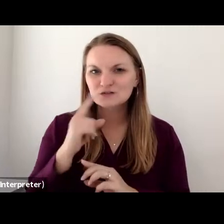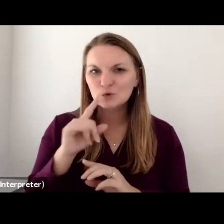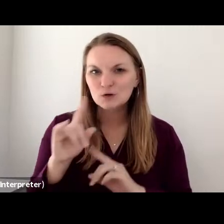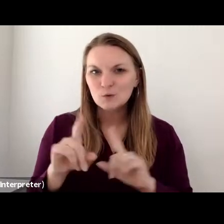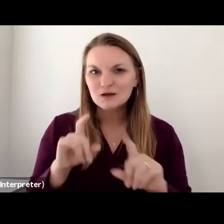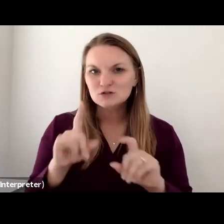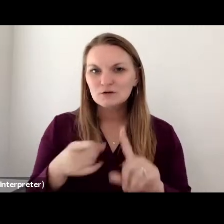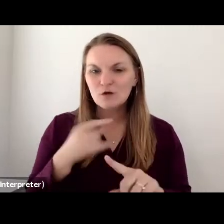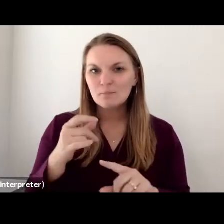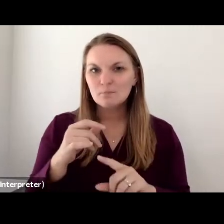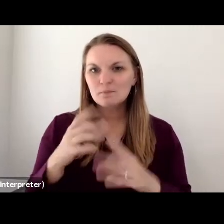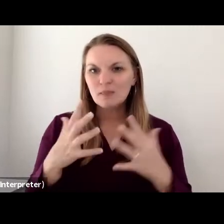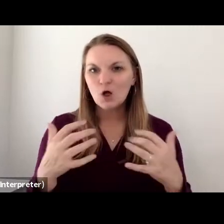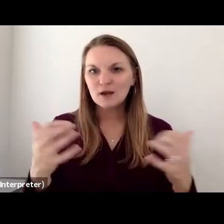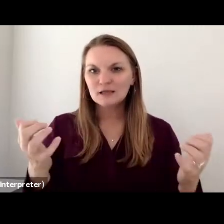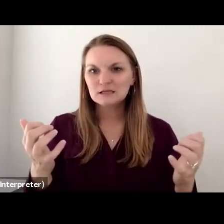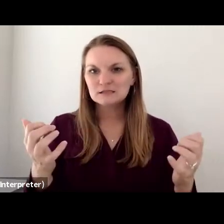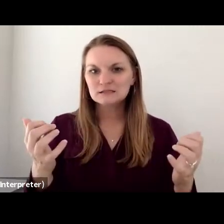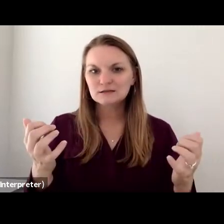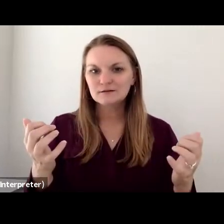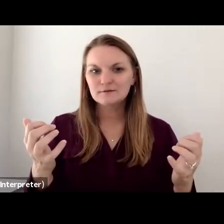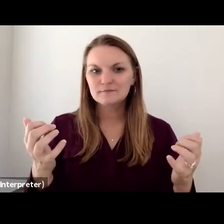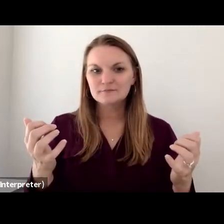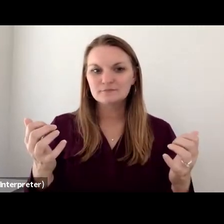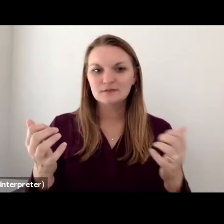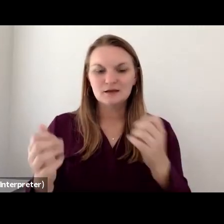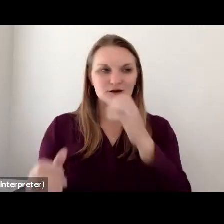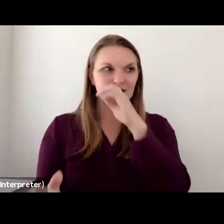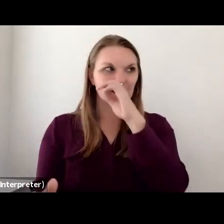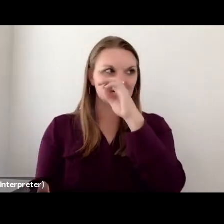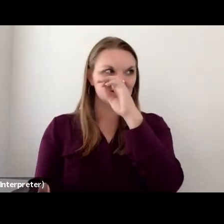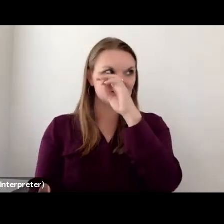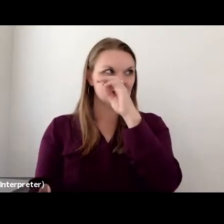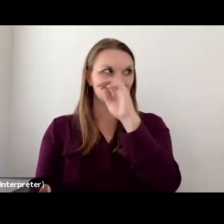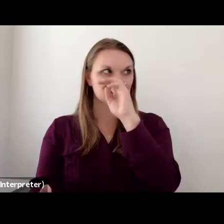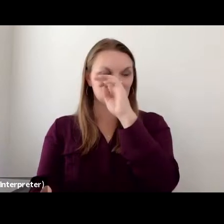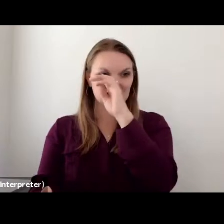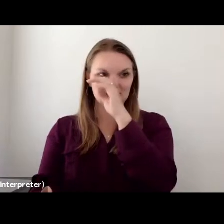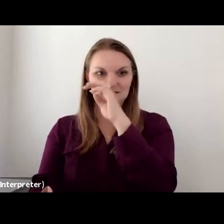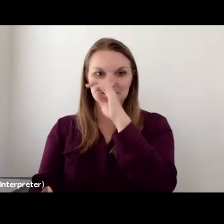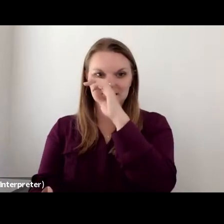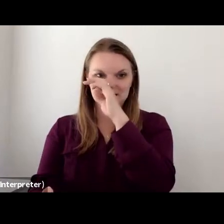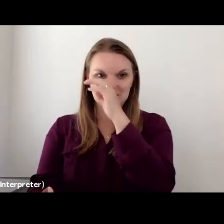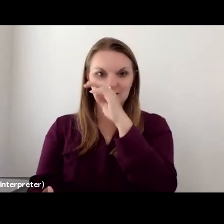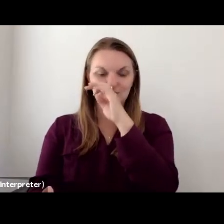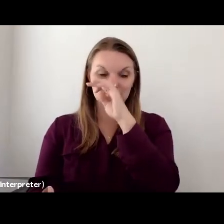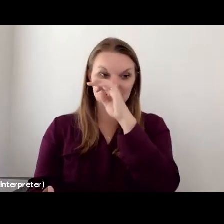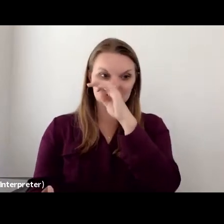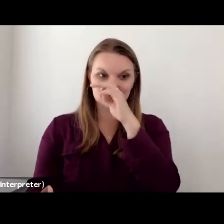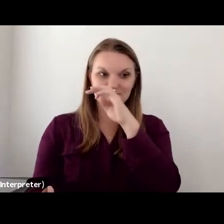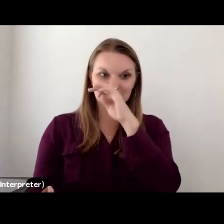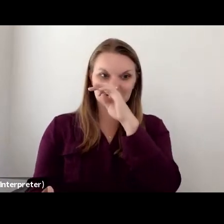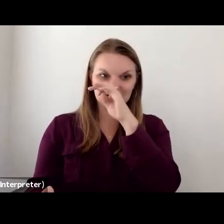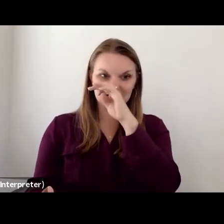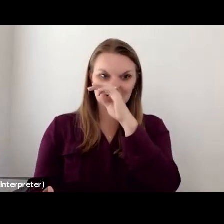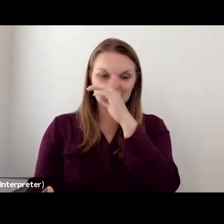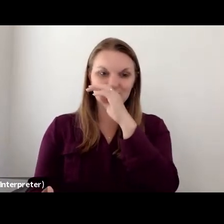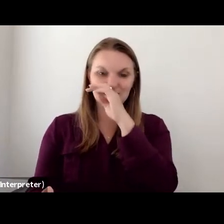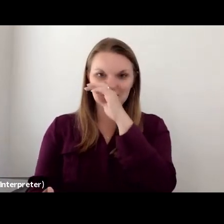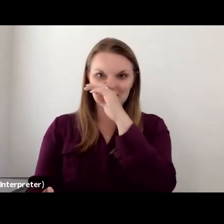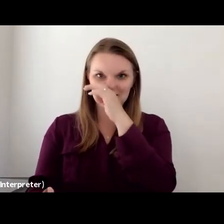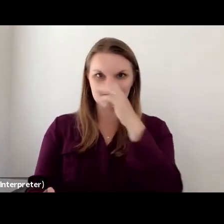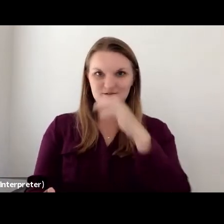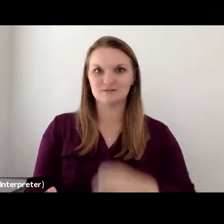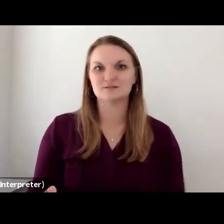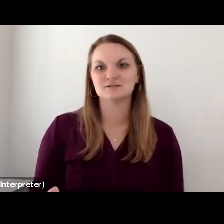from the audience. If folks want to type this in the Q&A box, or